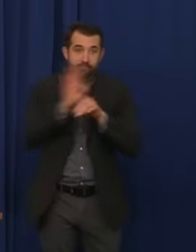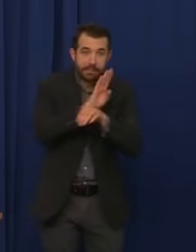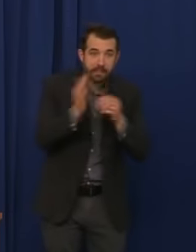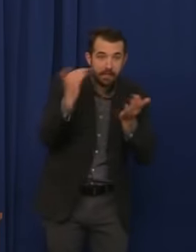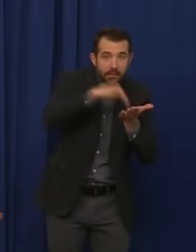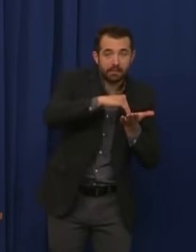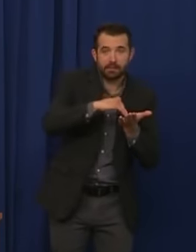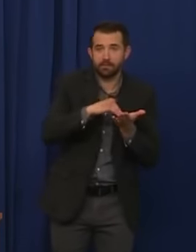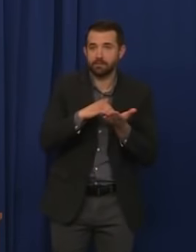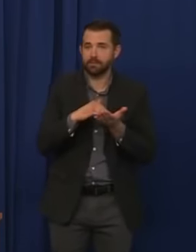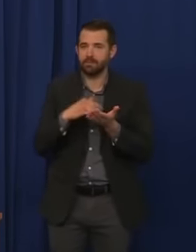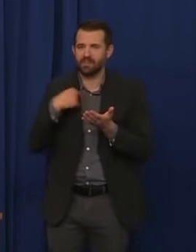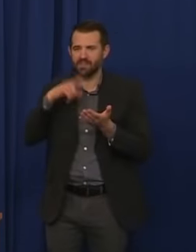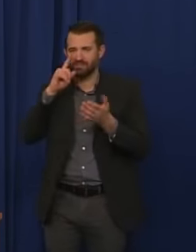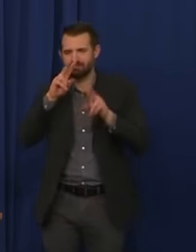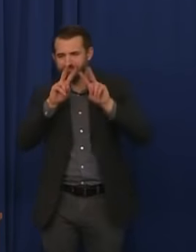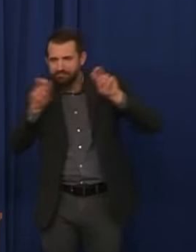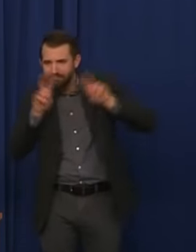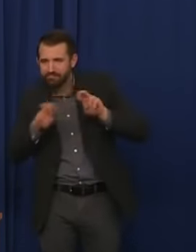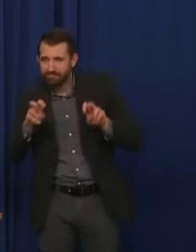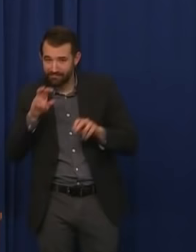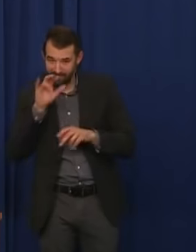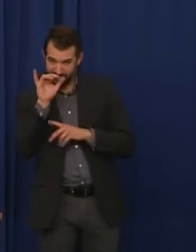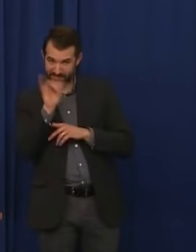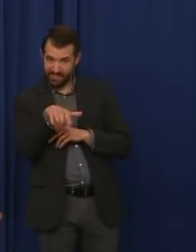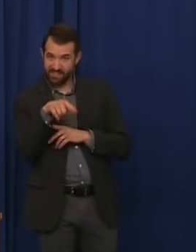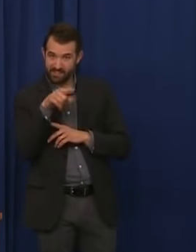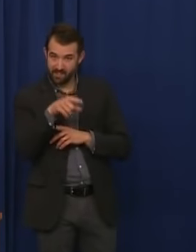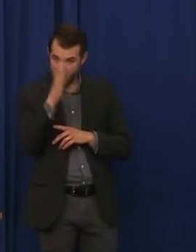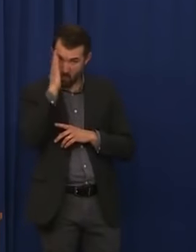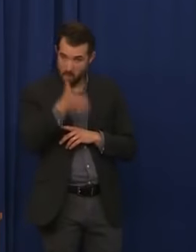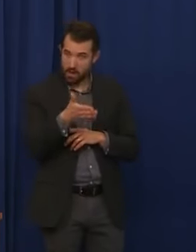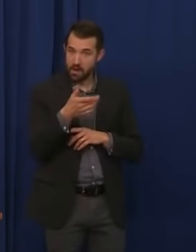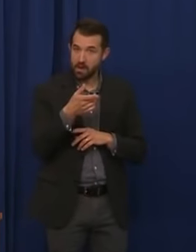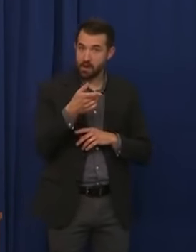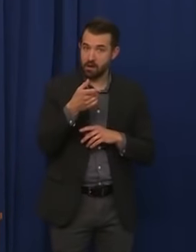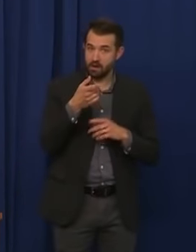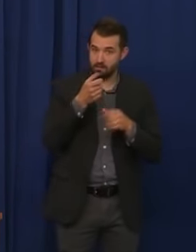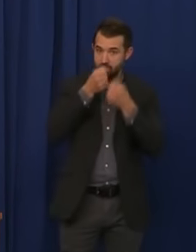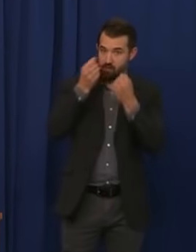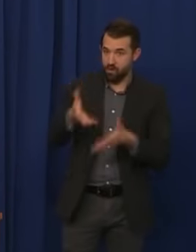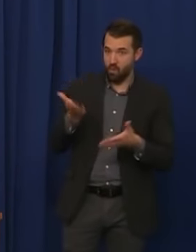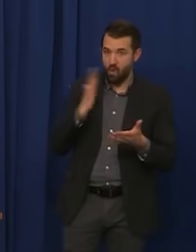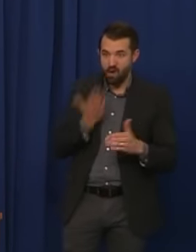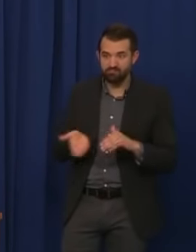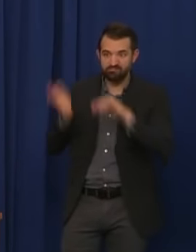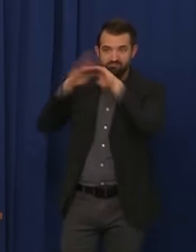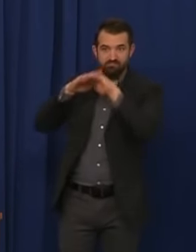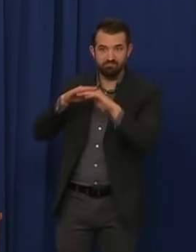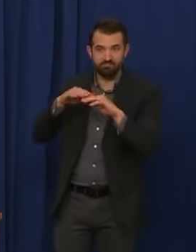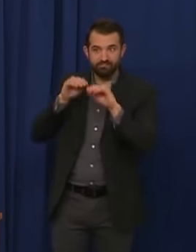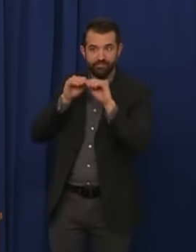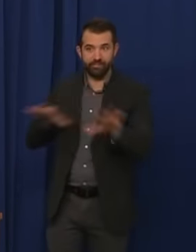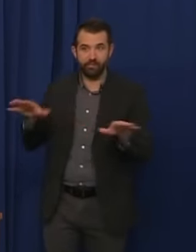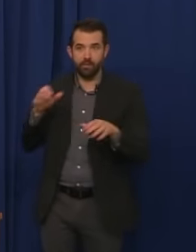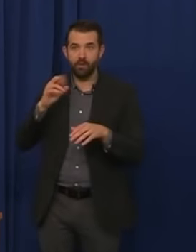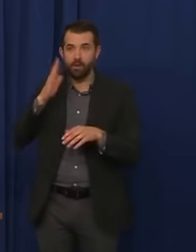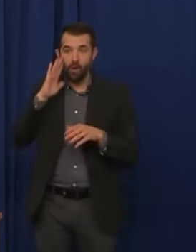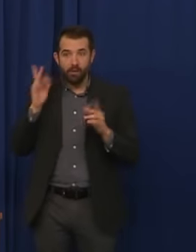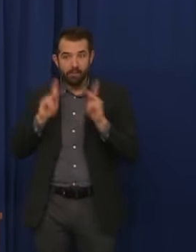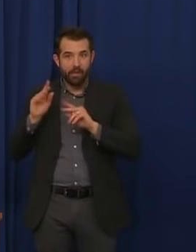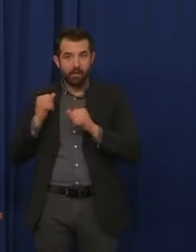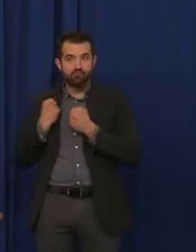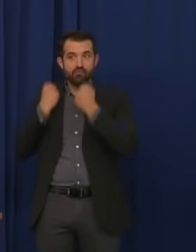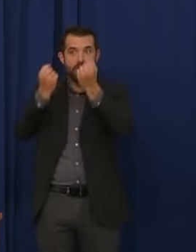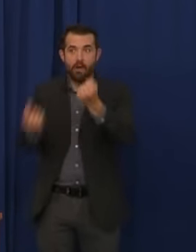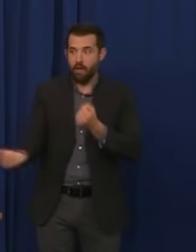invite in-state travel or in interstate, into the state travel that might indeed spread the virus. So we're talking